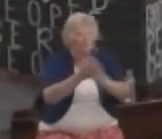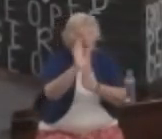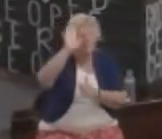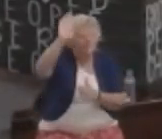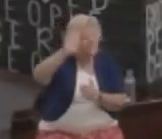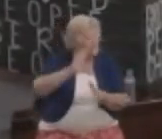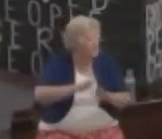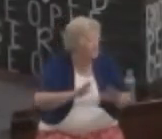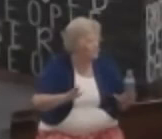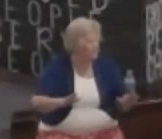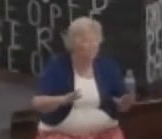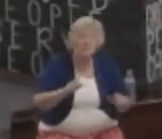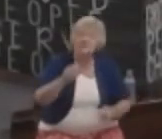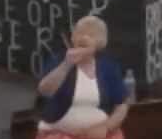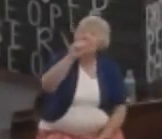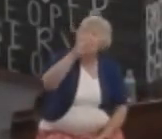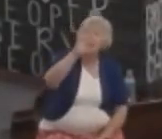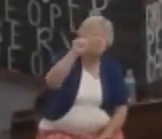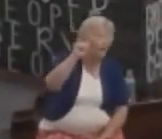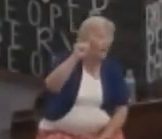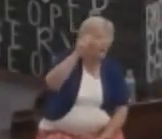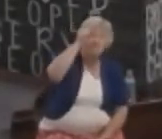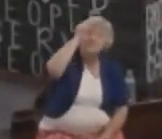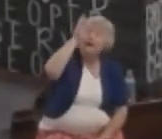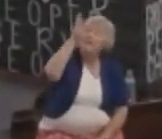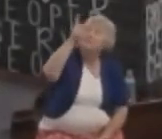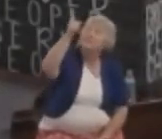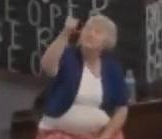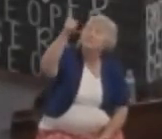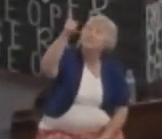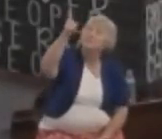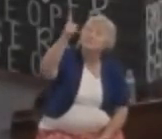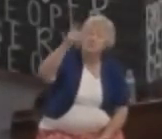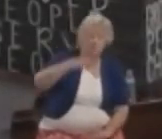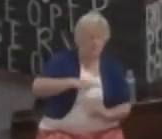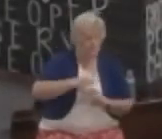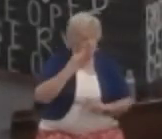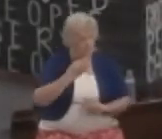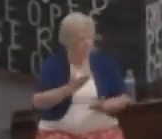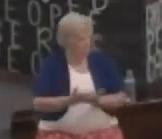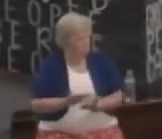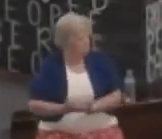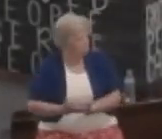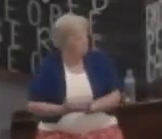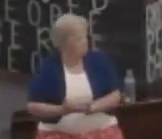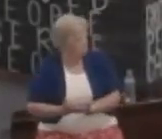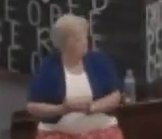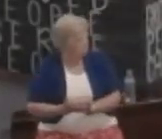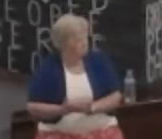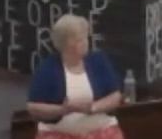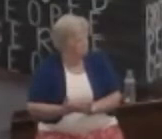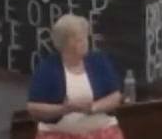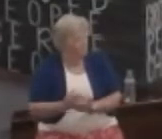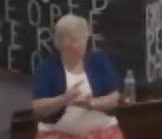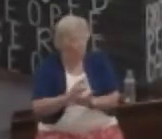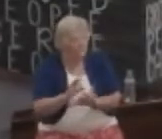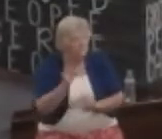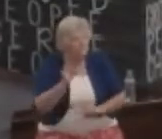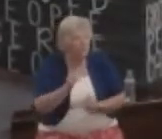cry, Abba, Father. The Spirit Himself testifies with our spirit that we